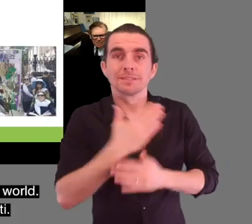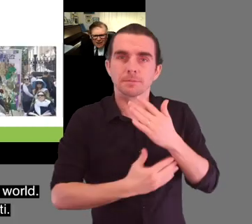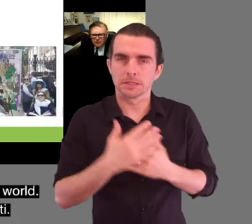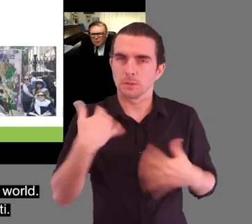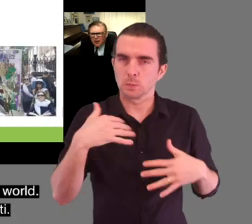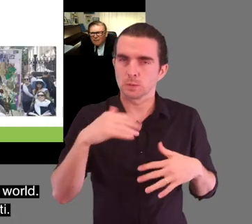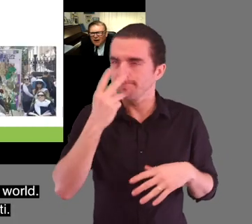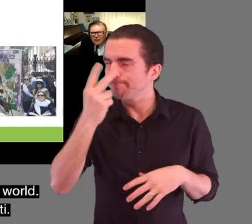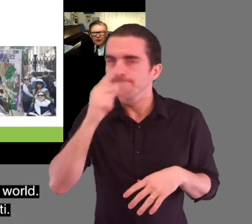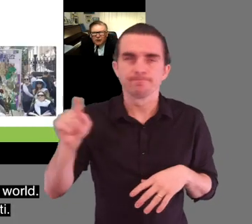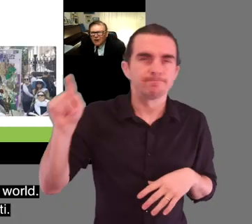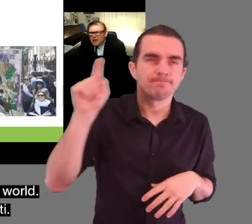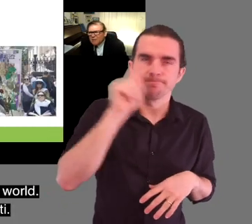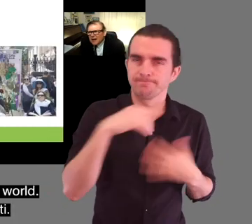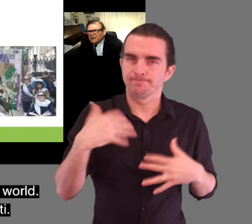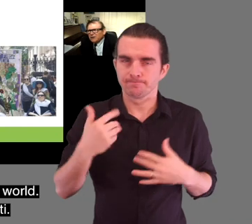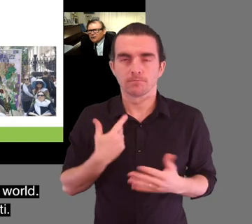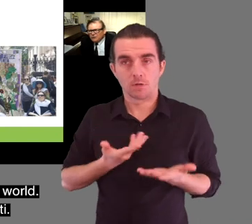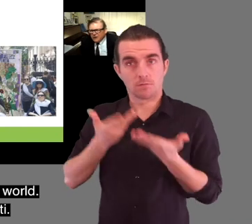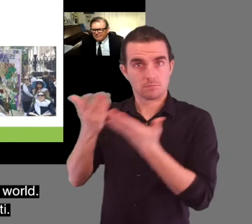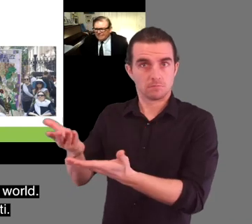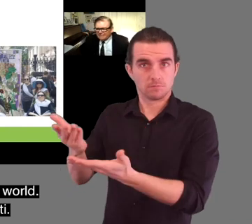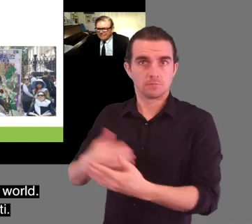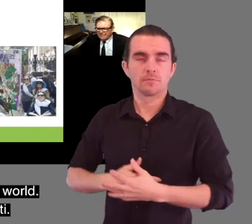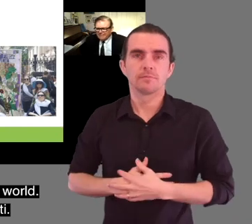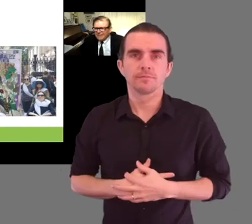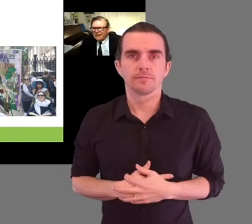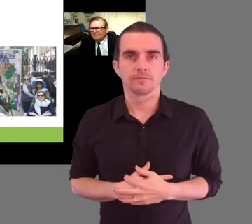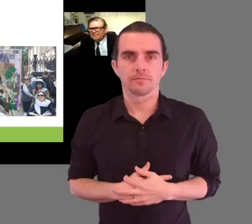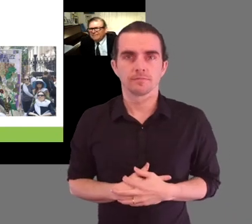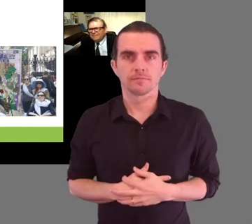that up elsewhere around the world. Back to you, Shruti.